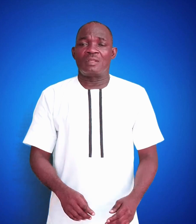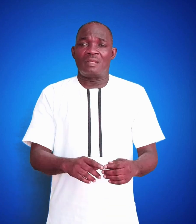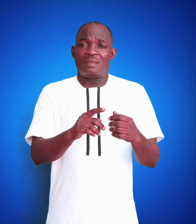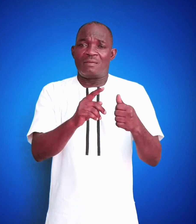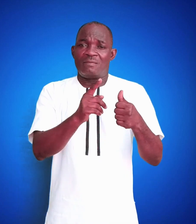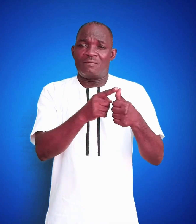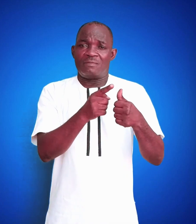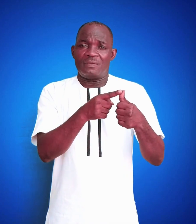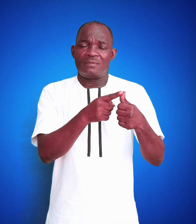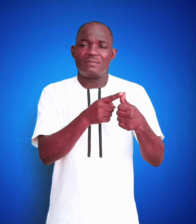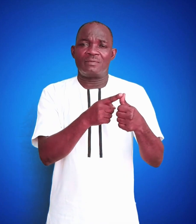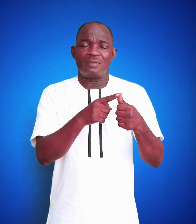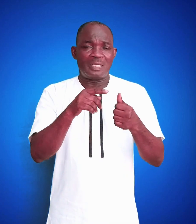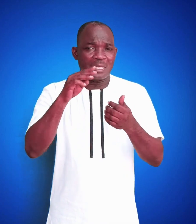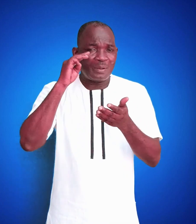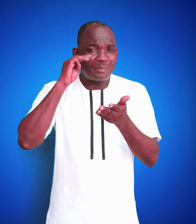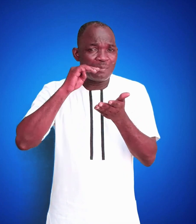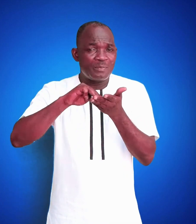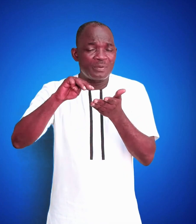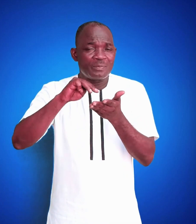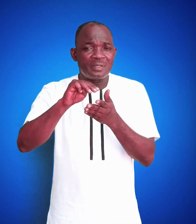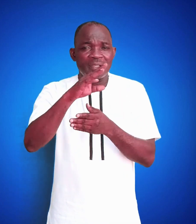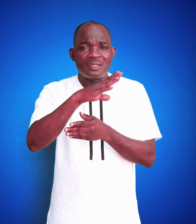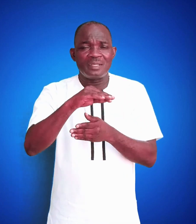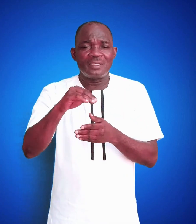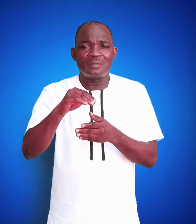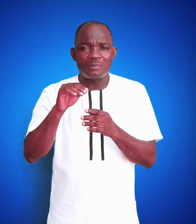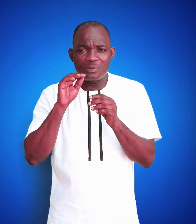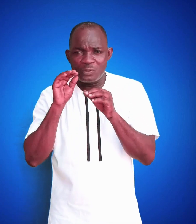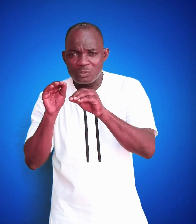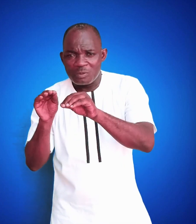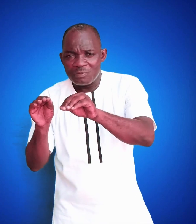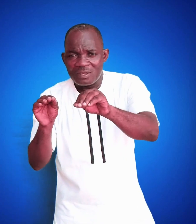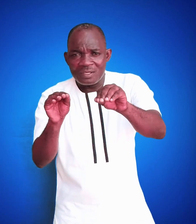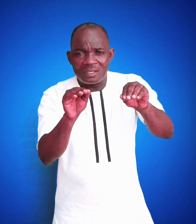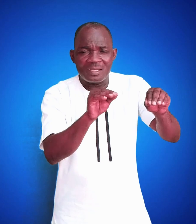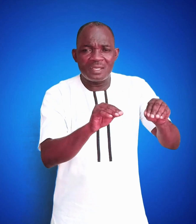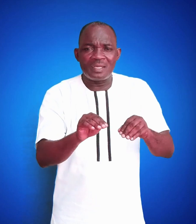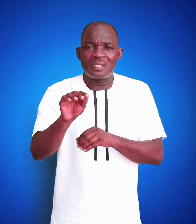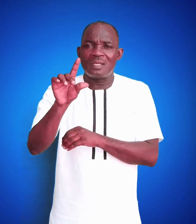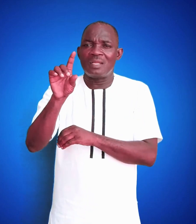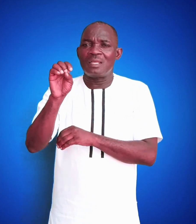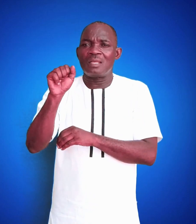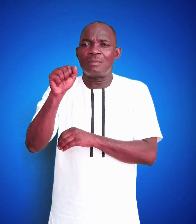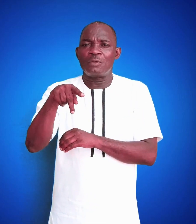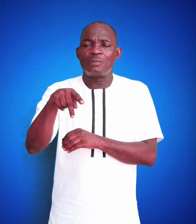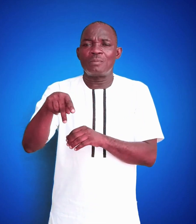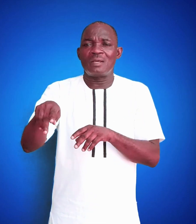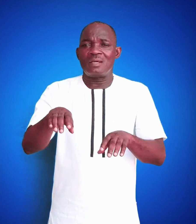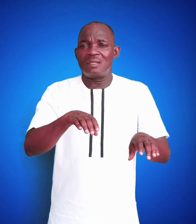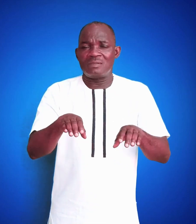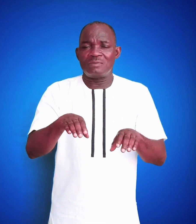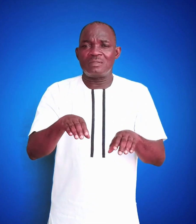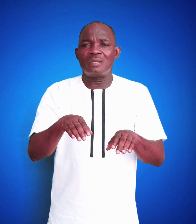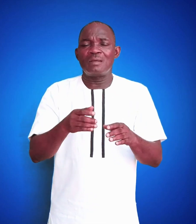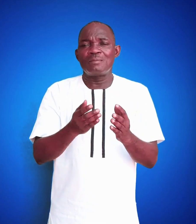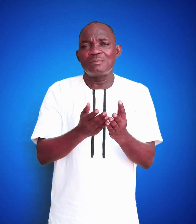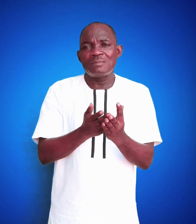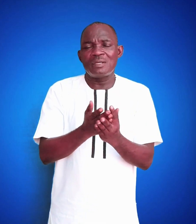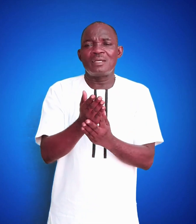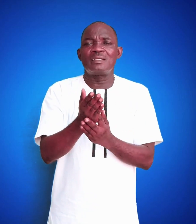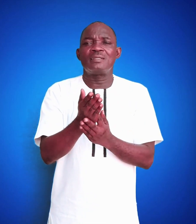1. Monitor and supervise LEAP activities